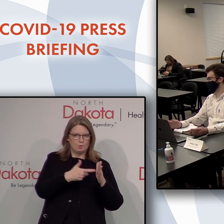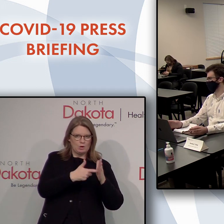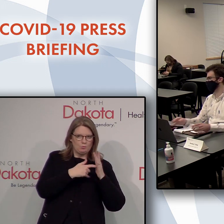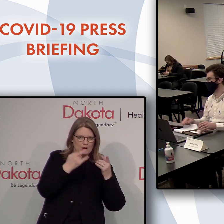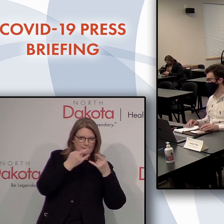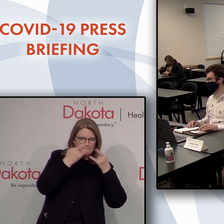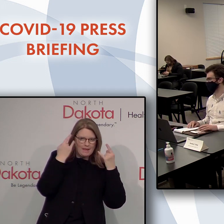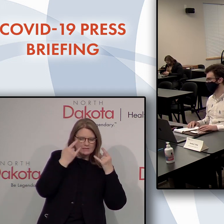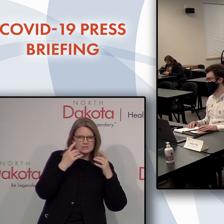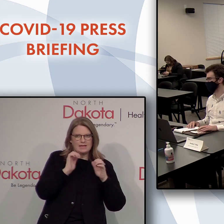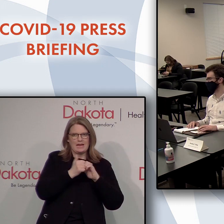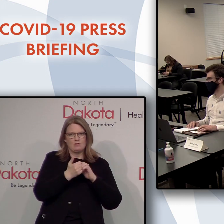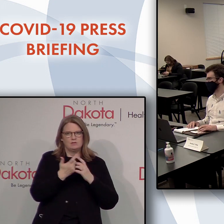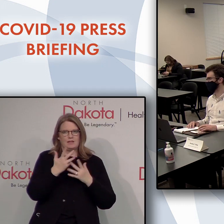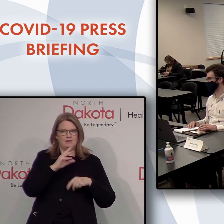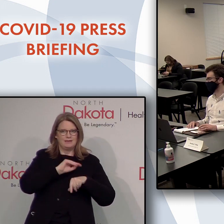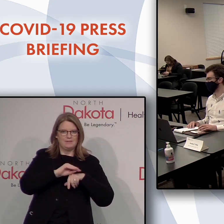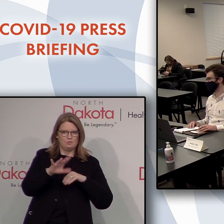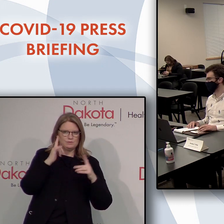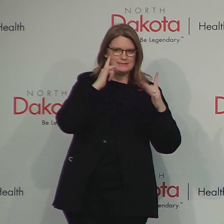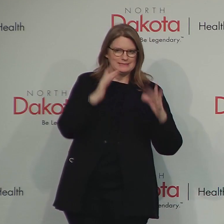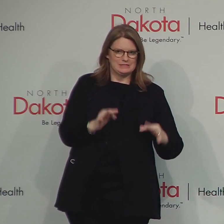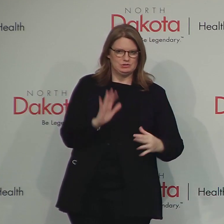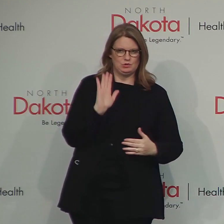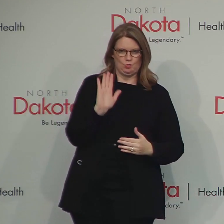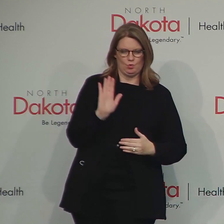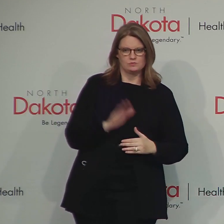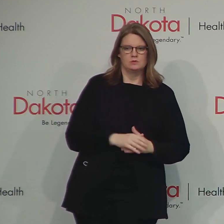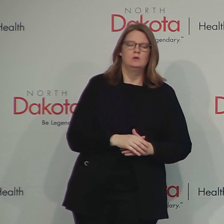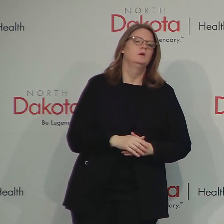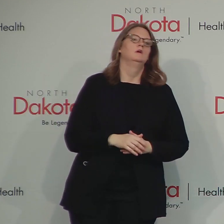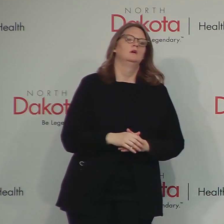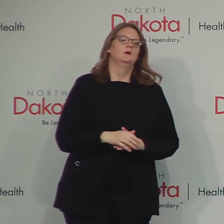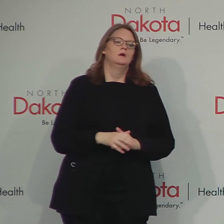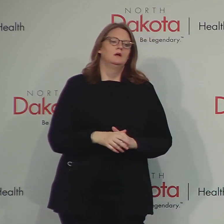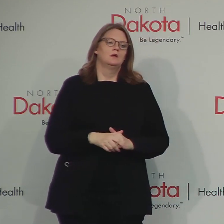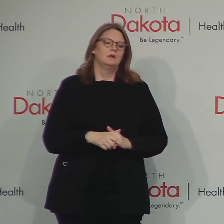did that play into your decision today? Well, I think the